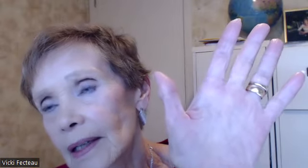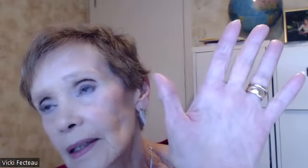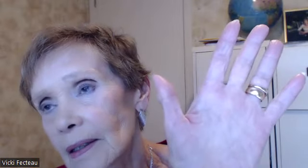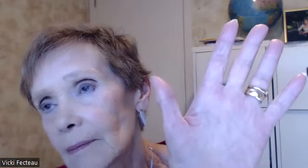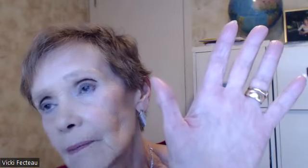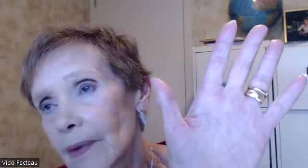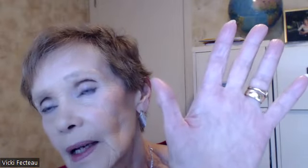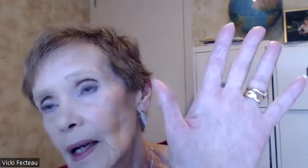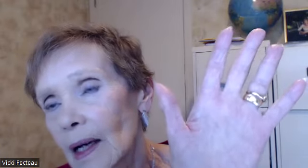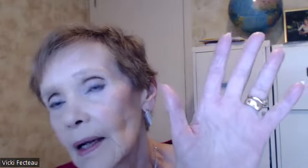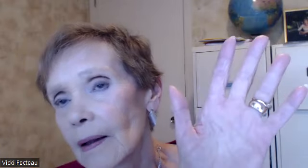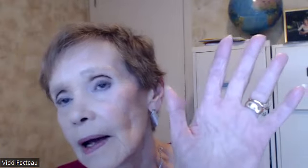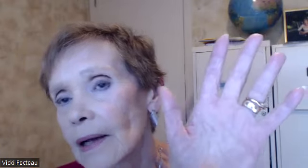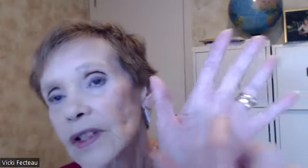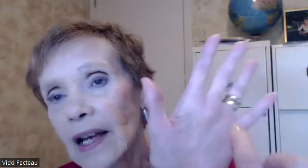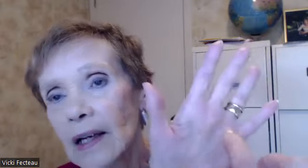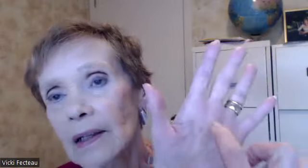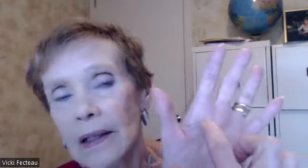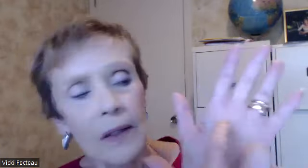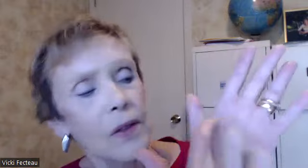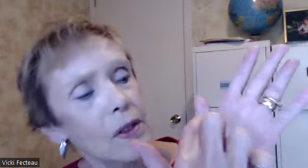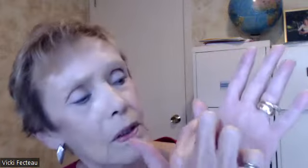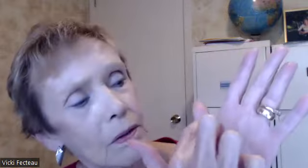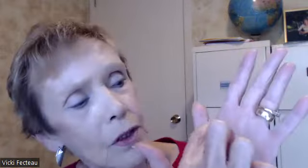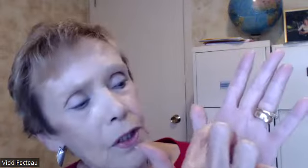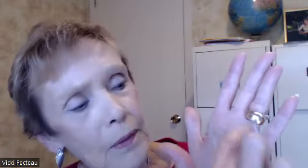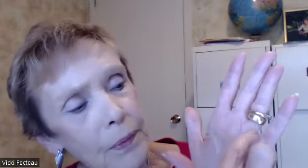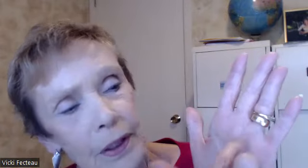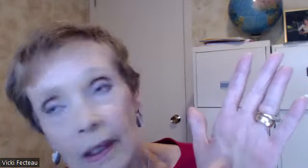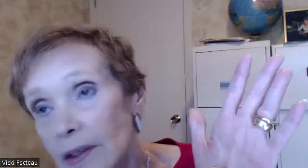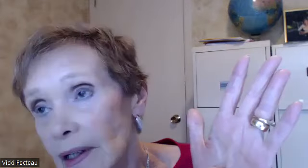hand. And Z is just like printing a Z.